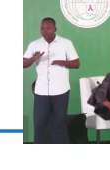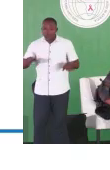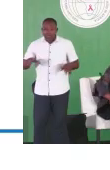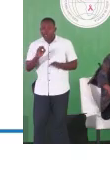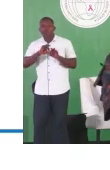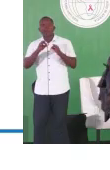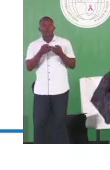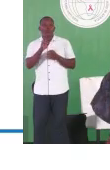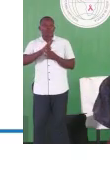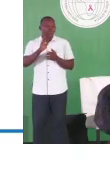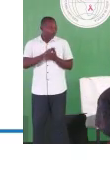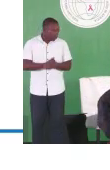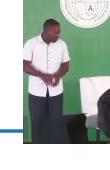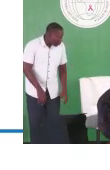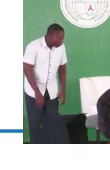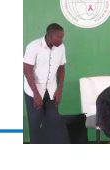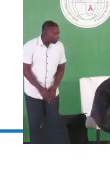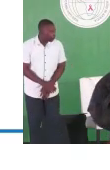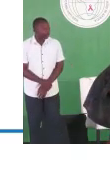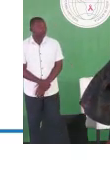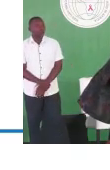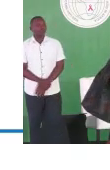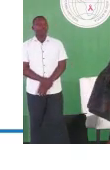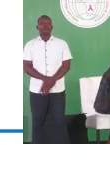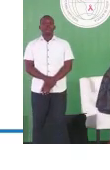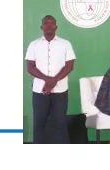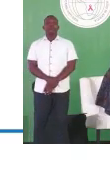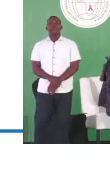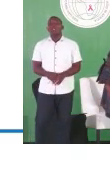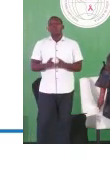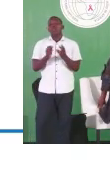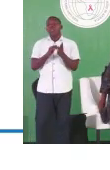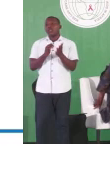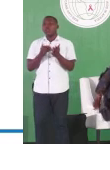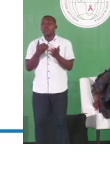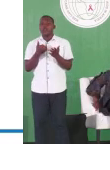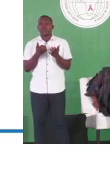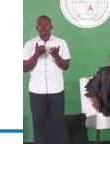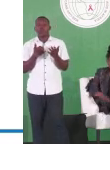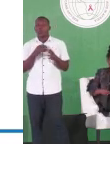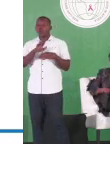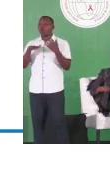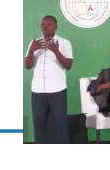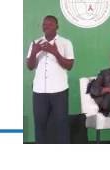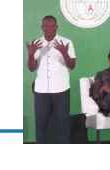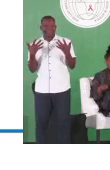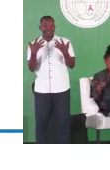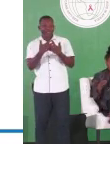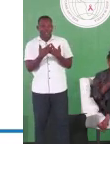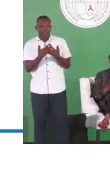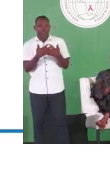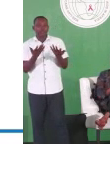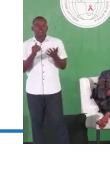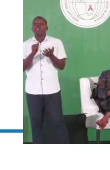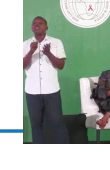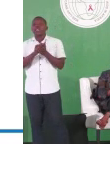families. Next slide. So we have this integrated approach. That's what triple elimination is